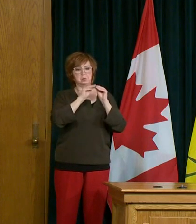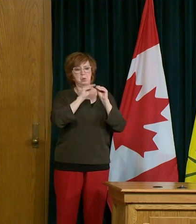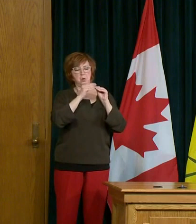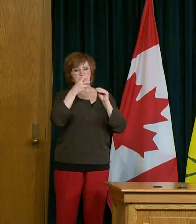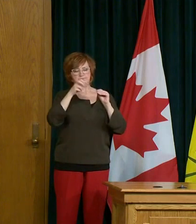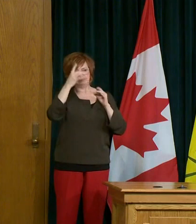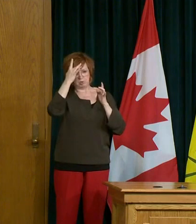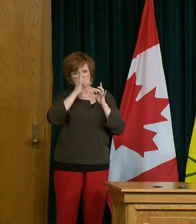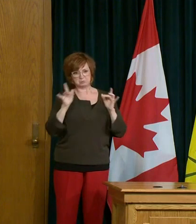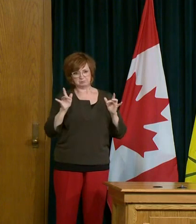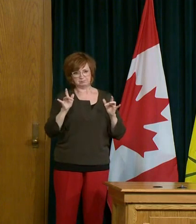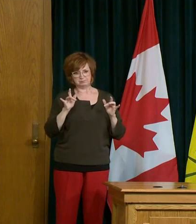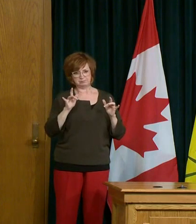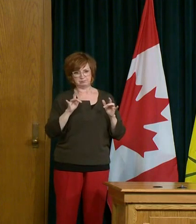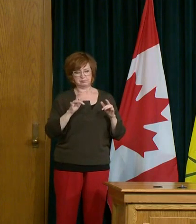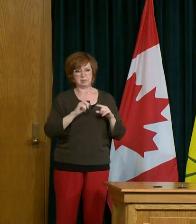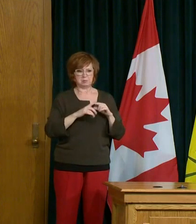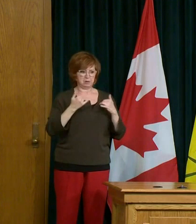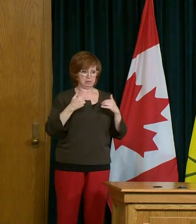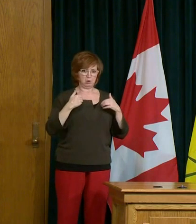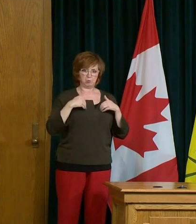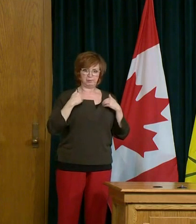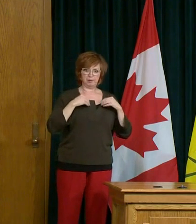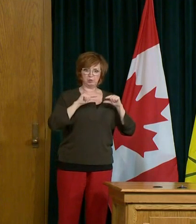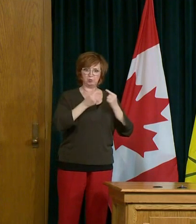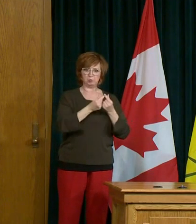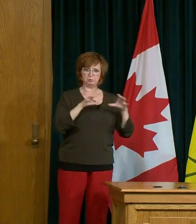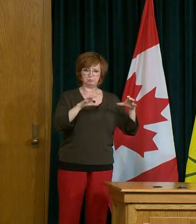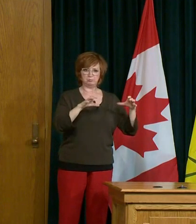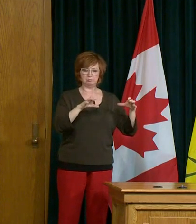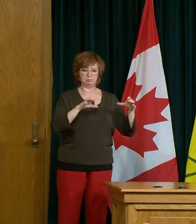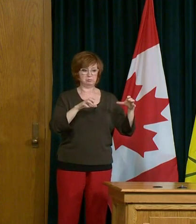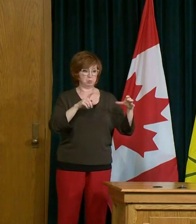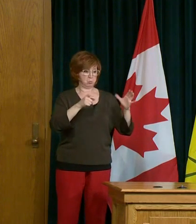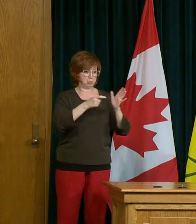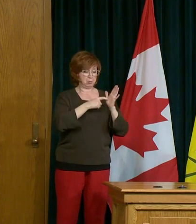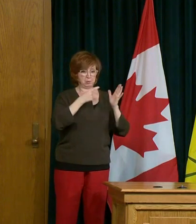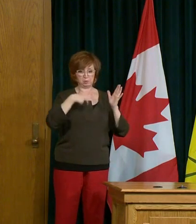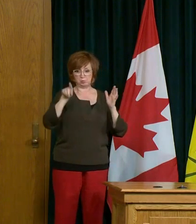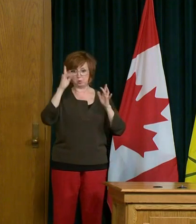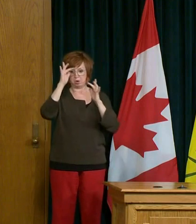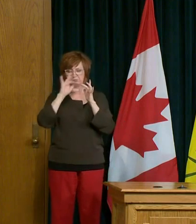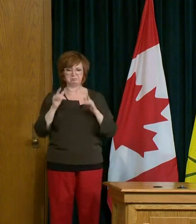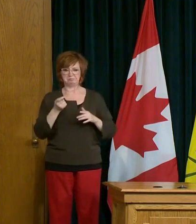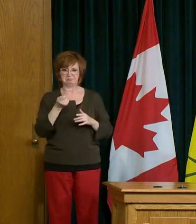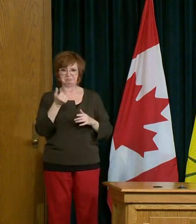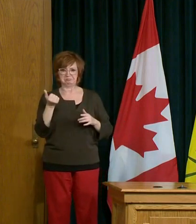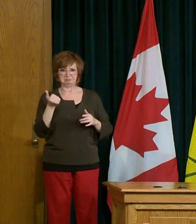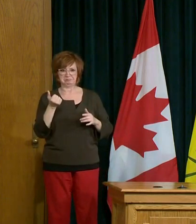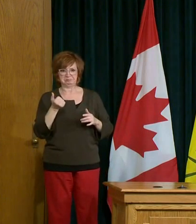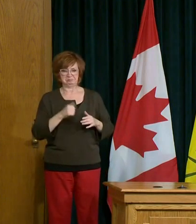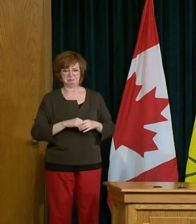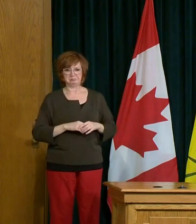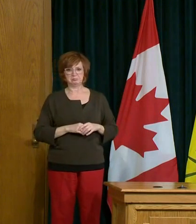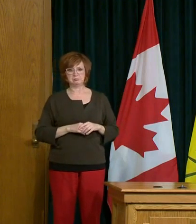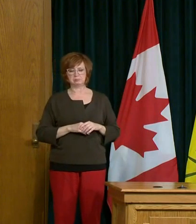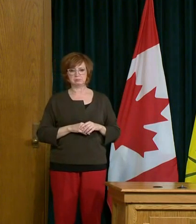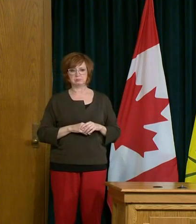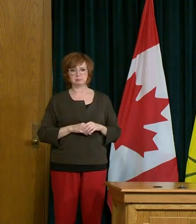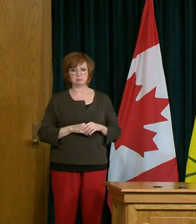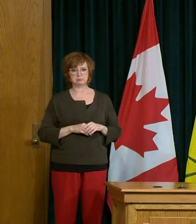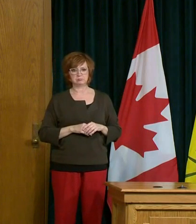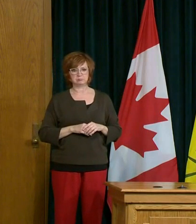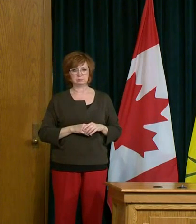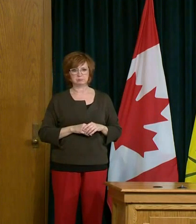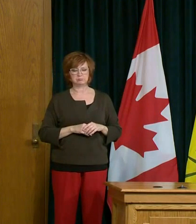the outbreak right now is mostly in younger people, we think that will be lower. But of course, like the Premier said, whenever you have an outbreak, you always